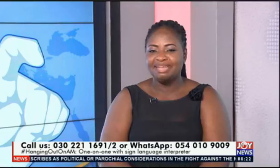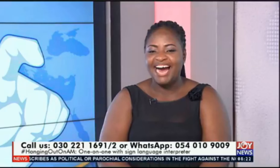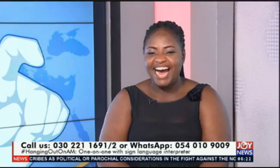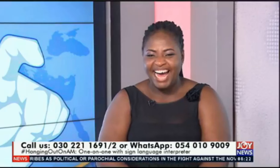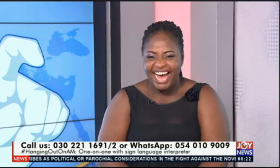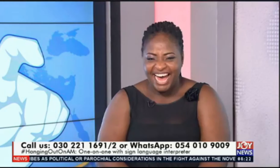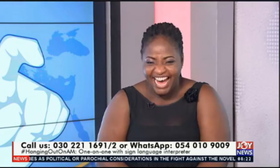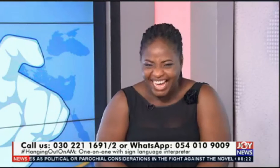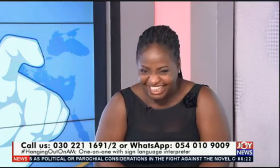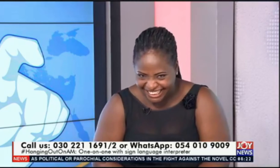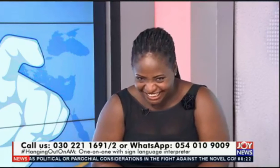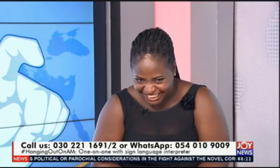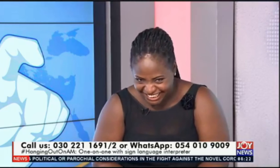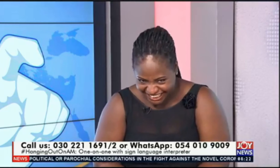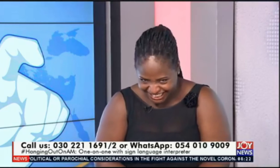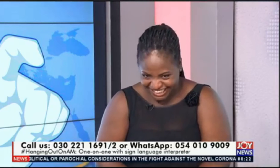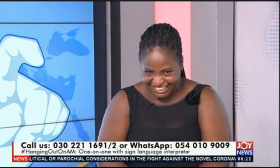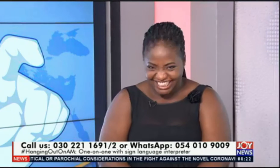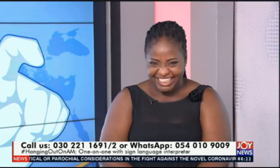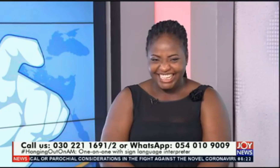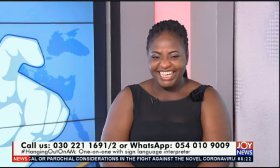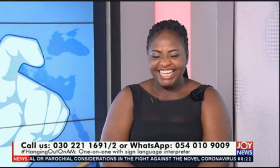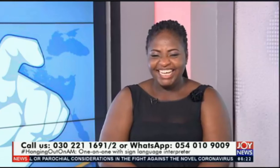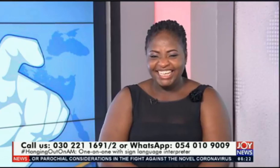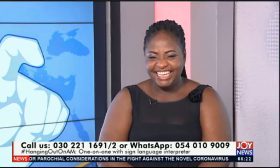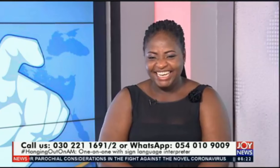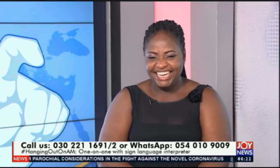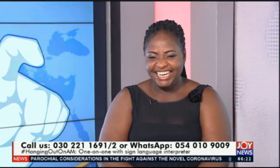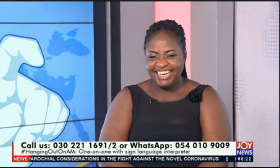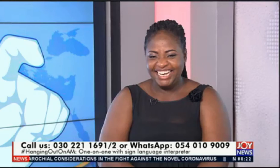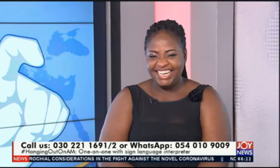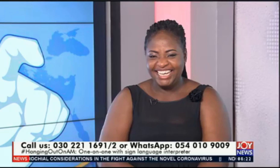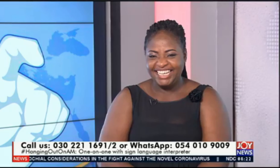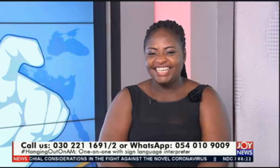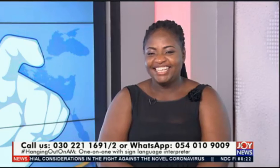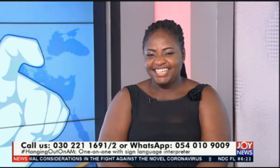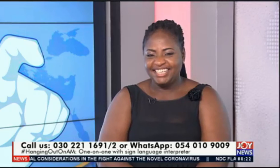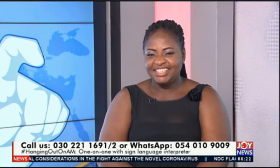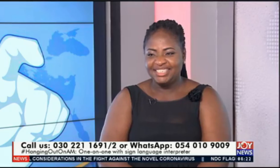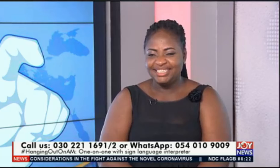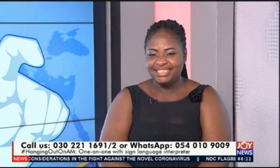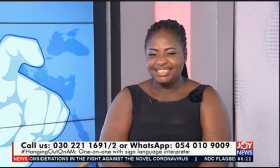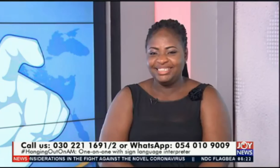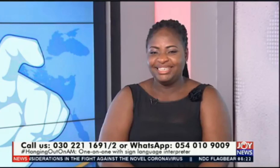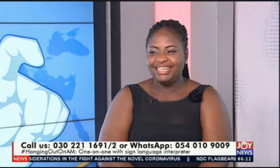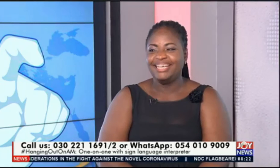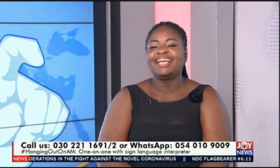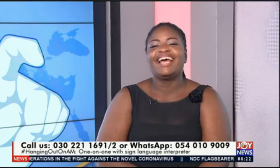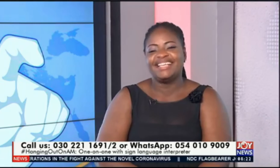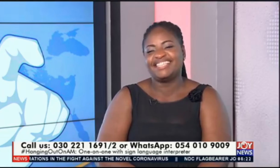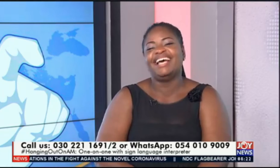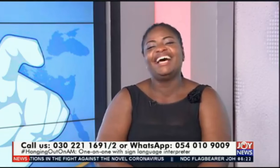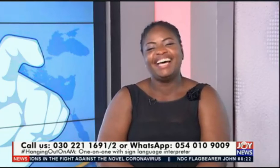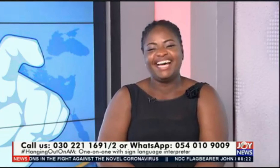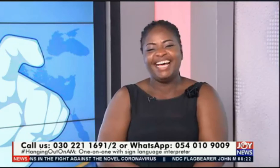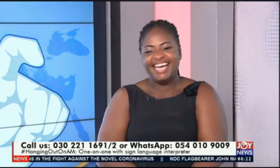mom. Your name again? Alice. Alice. Okay. Yes. And love, that's your mom.